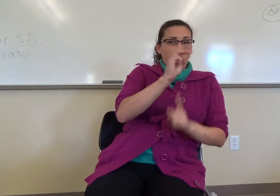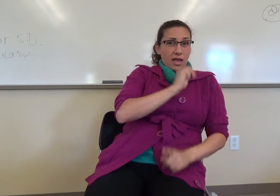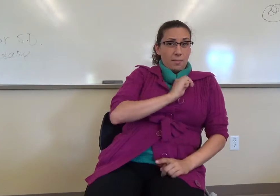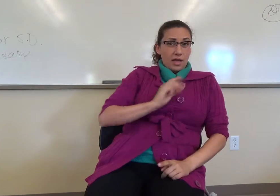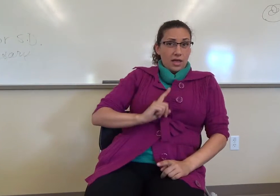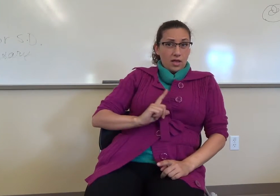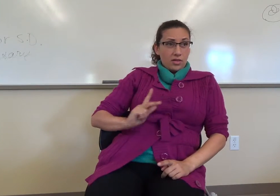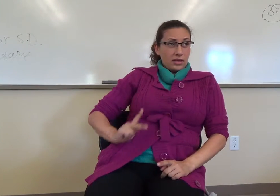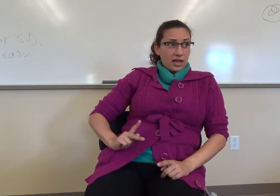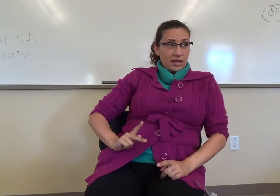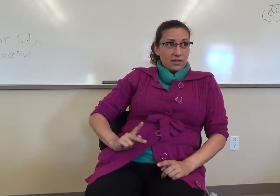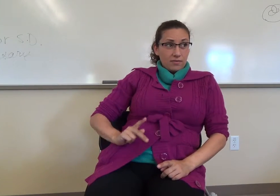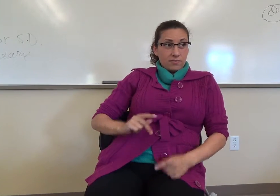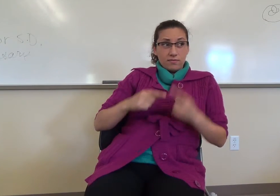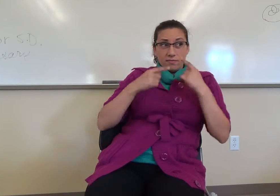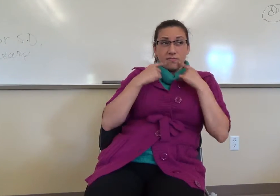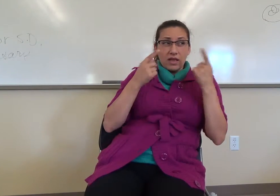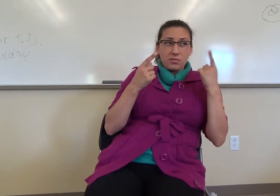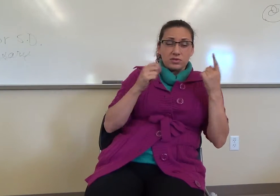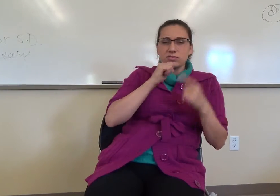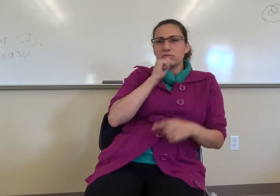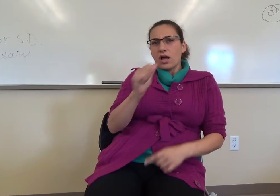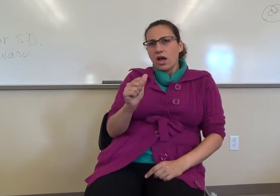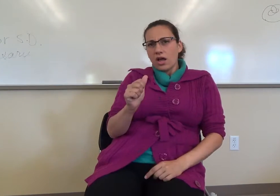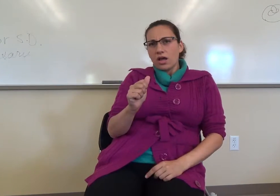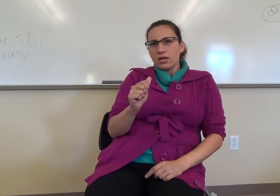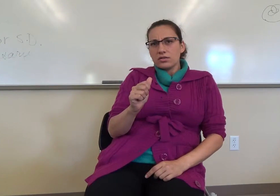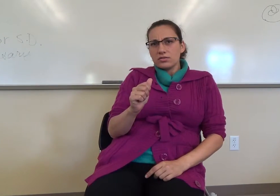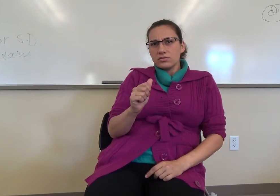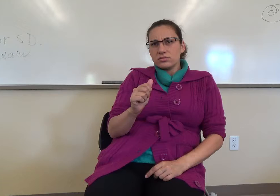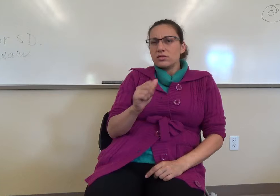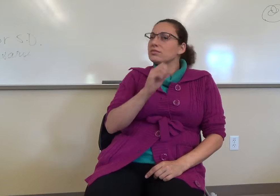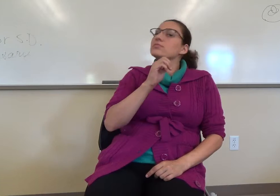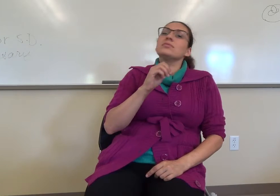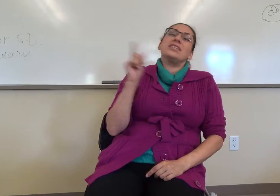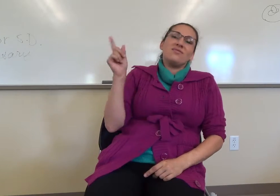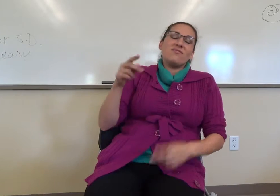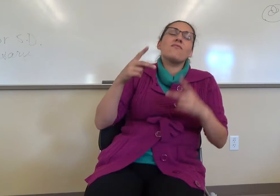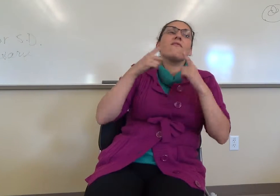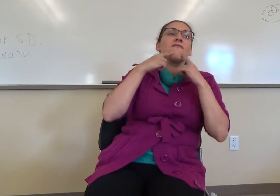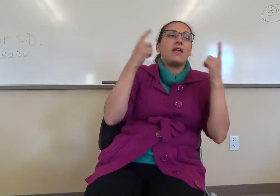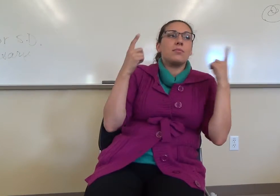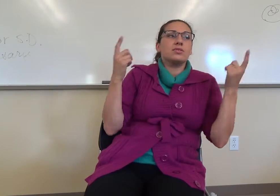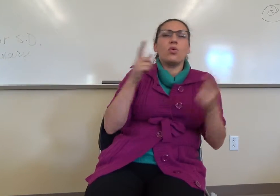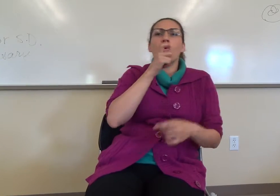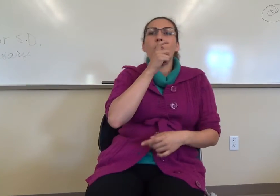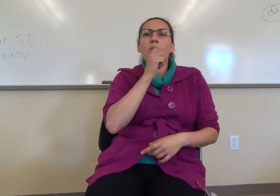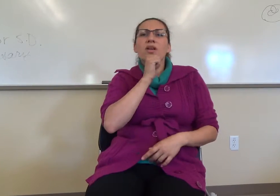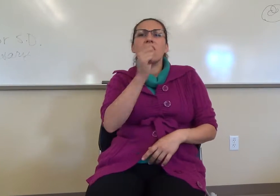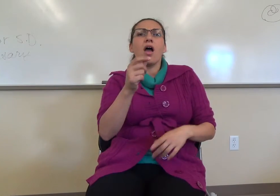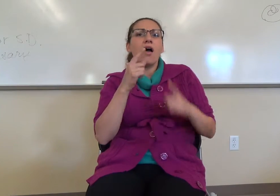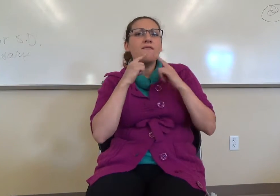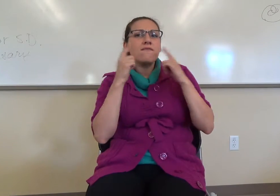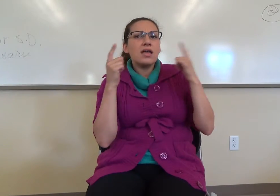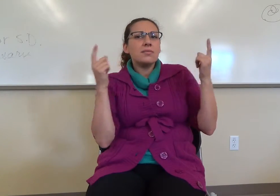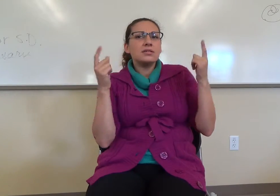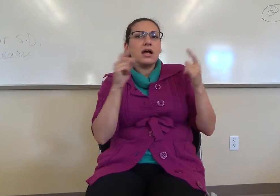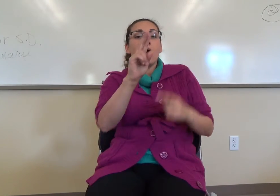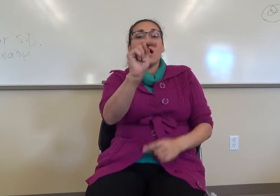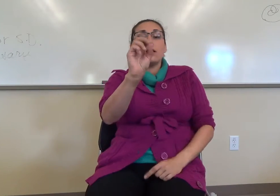King unsung? No. Who was the unsung hero? The one's not mentioned. It was the lady